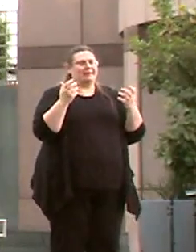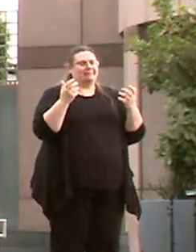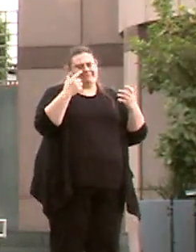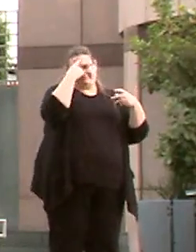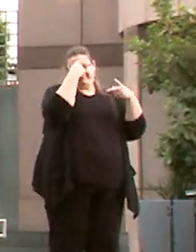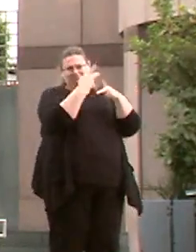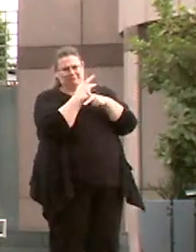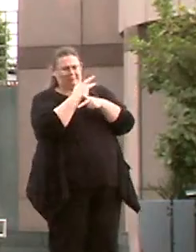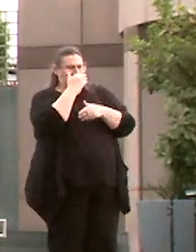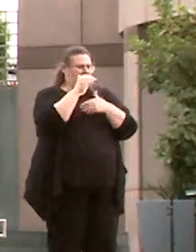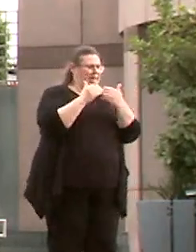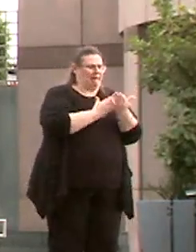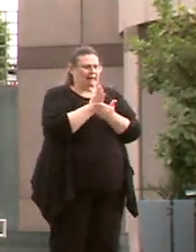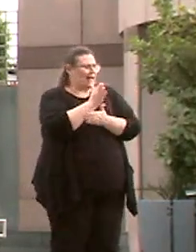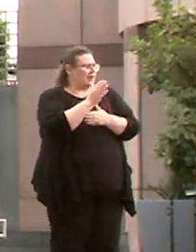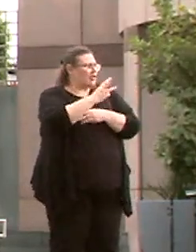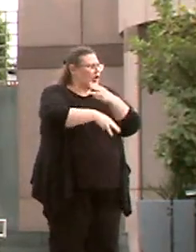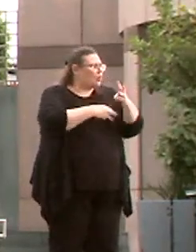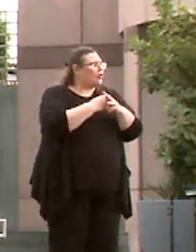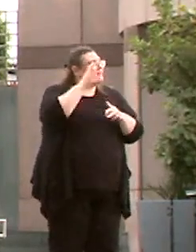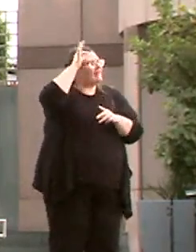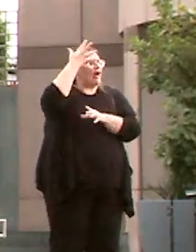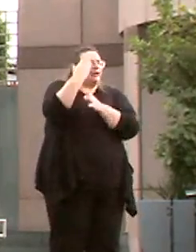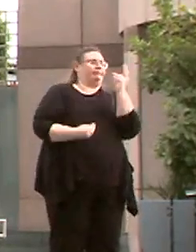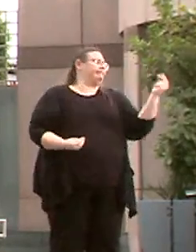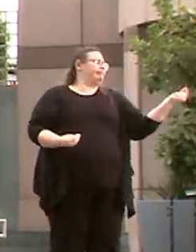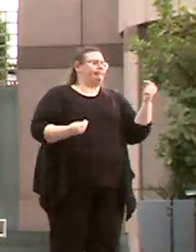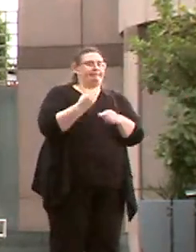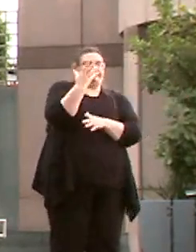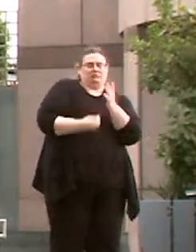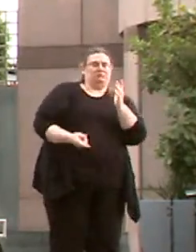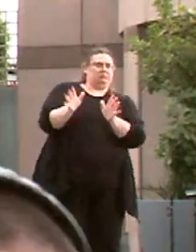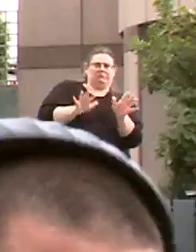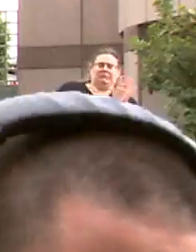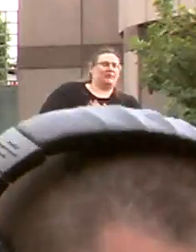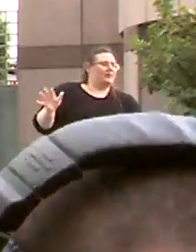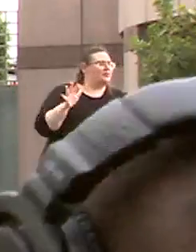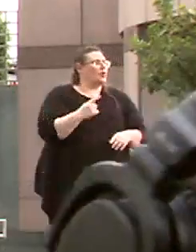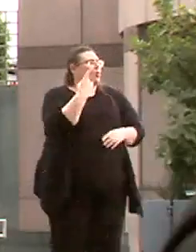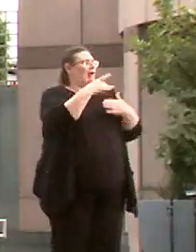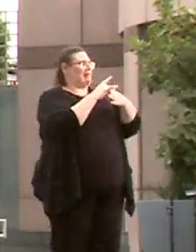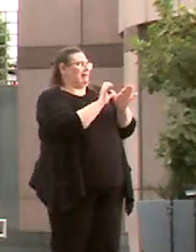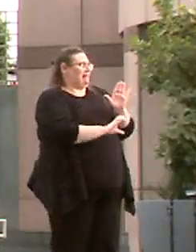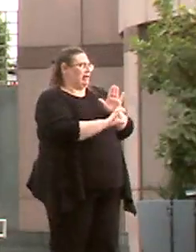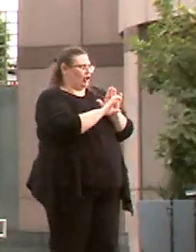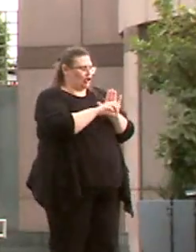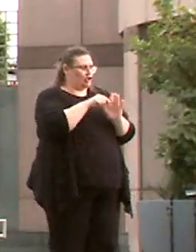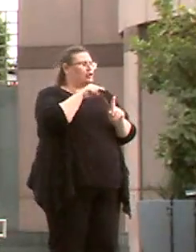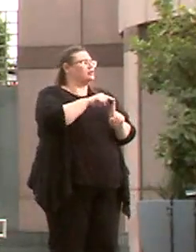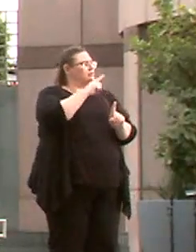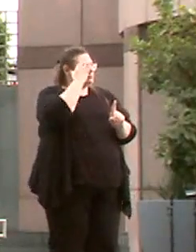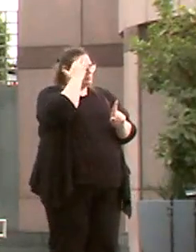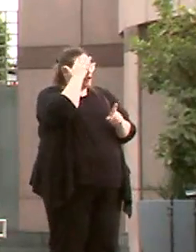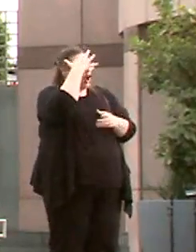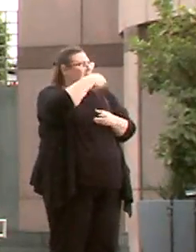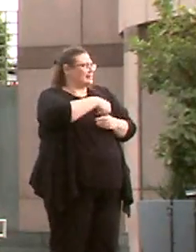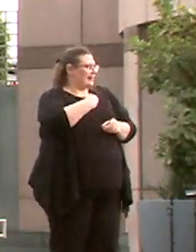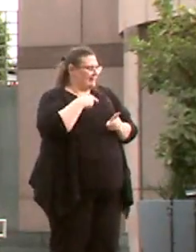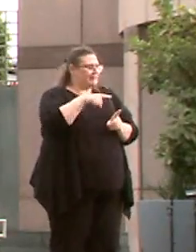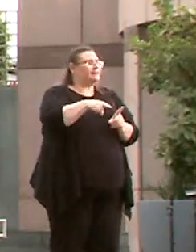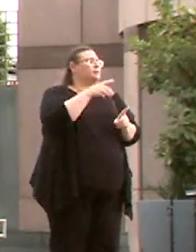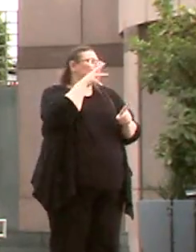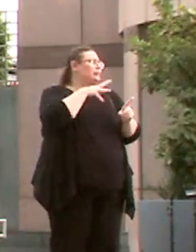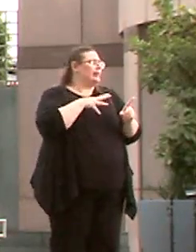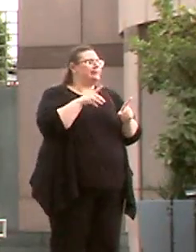out their way in the world after the death of their father very unexpectedly. And one of the lead characters was autistic, and she